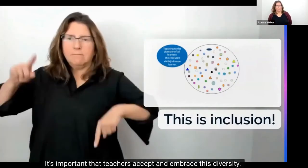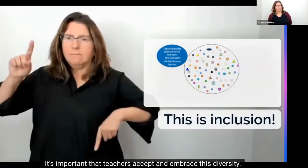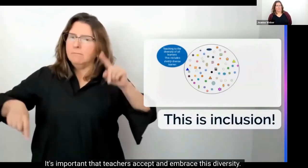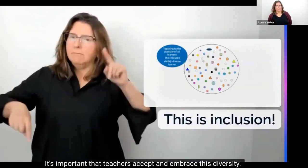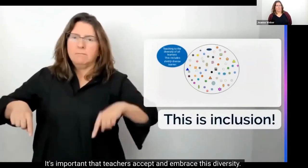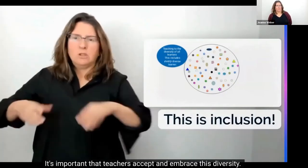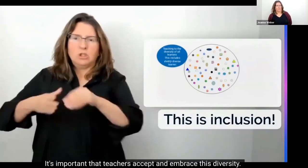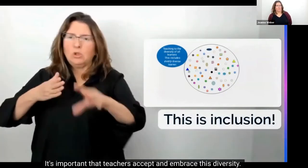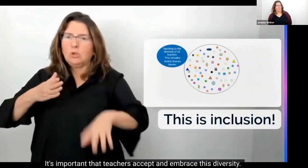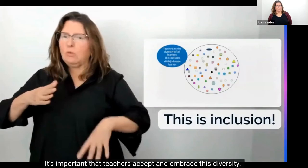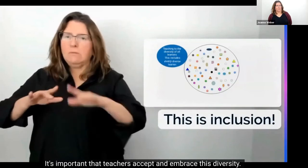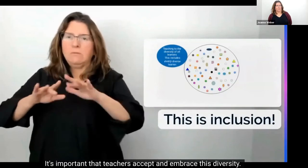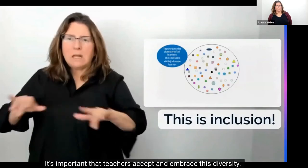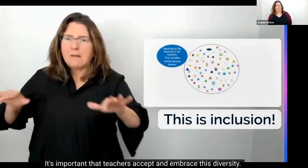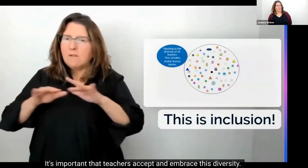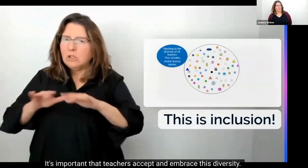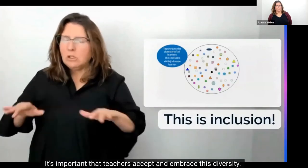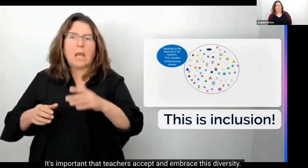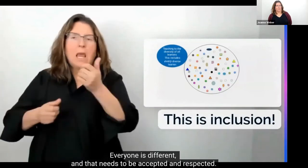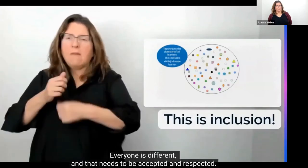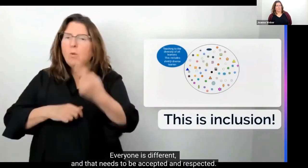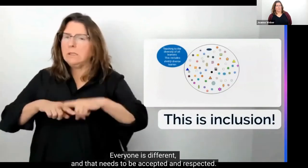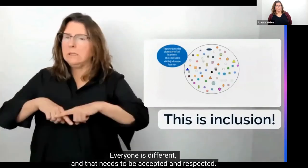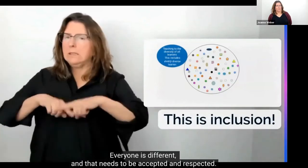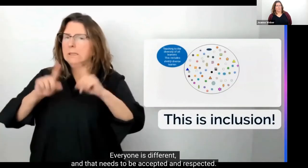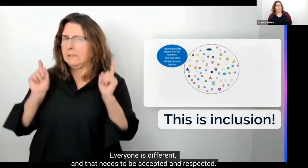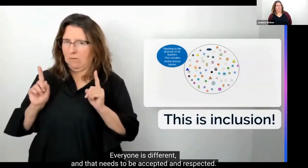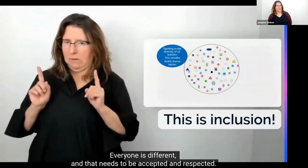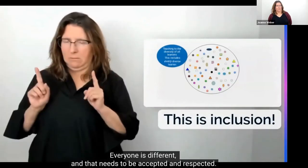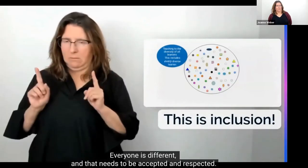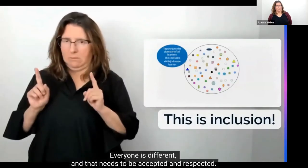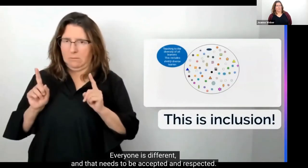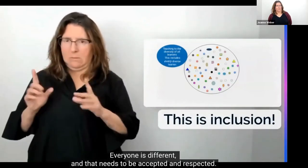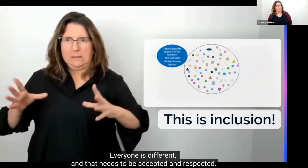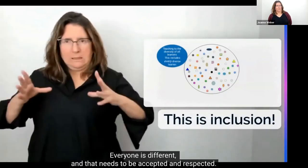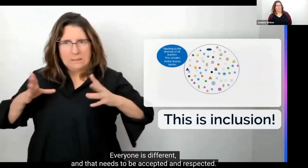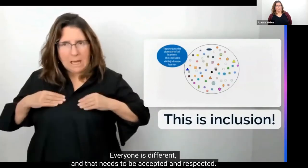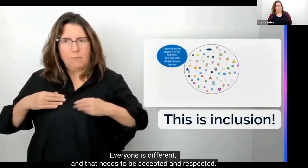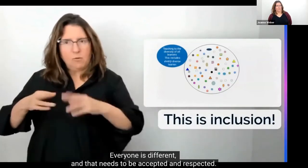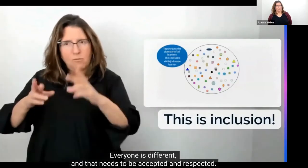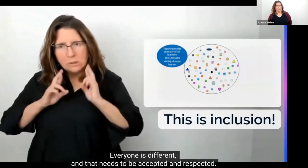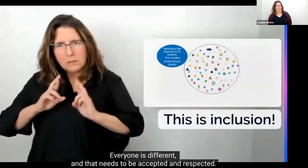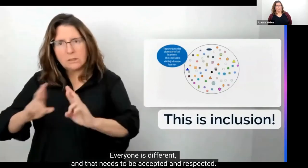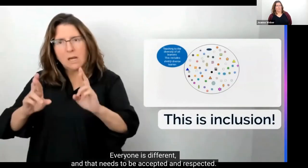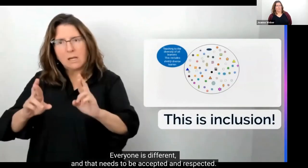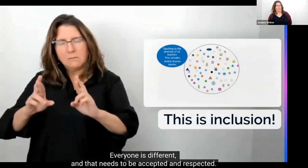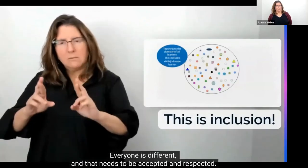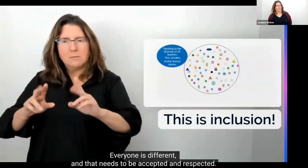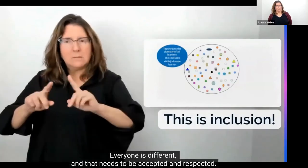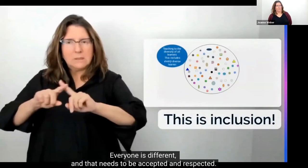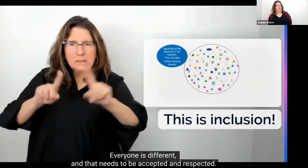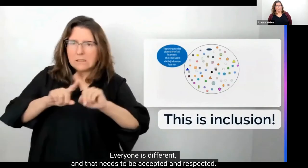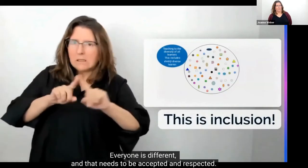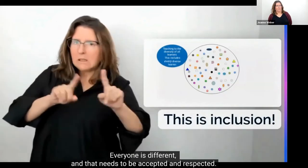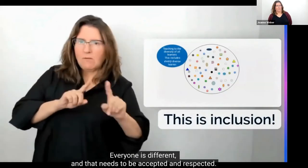teachers accept and embrace this diversity. Everyone is different, and that needs to be accepted and